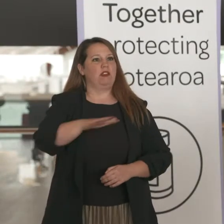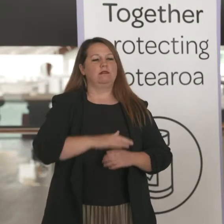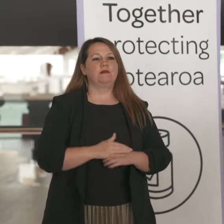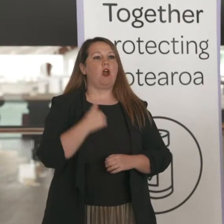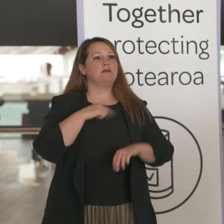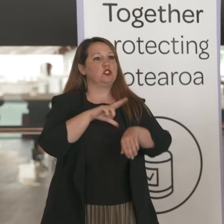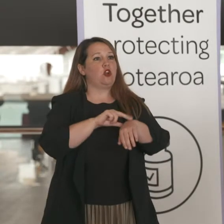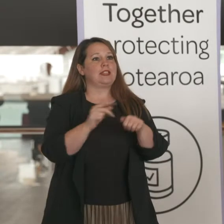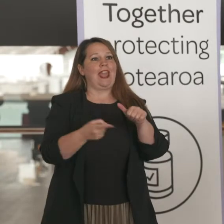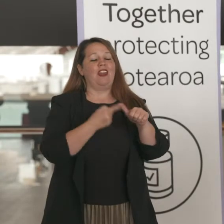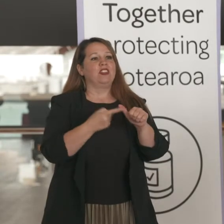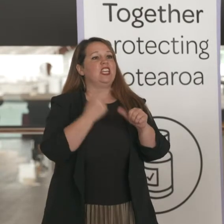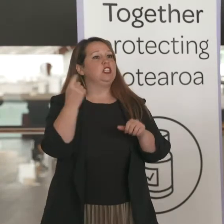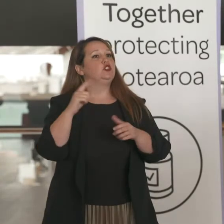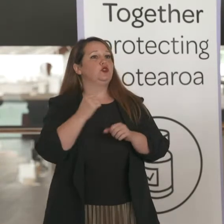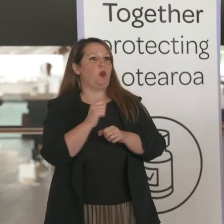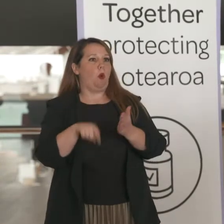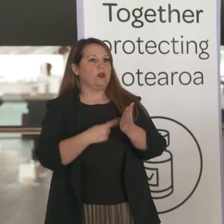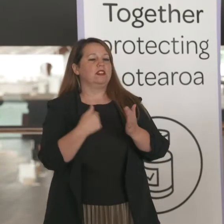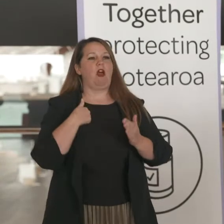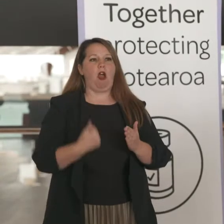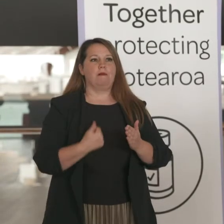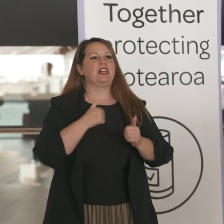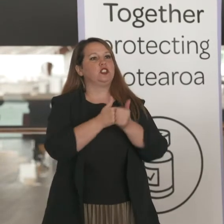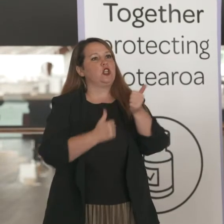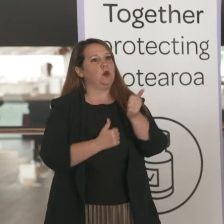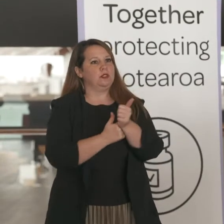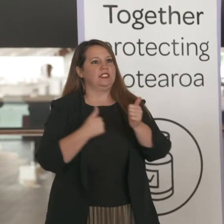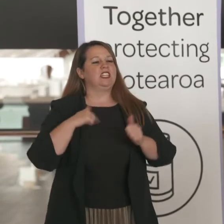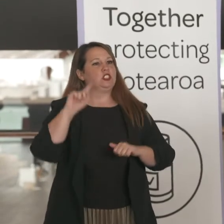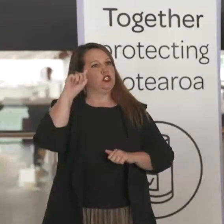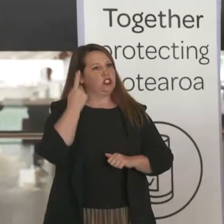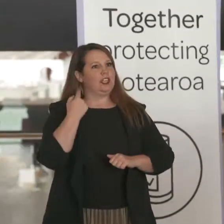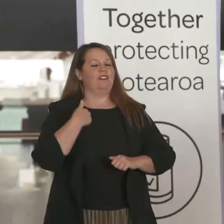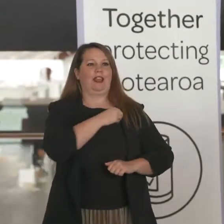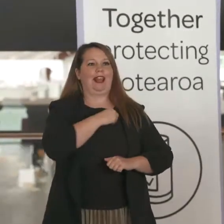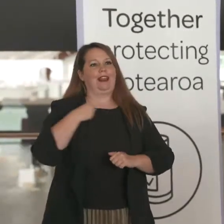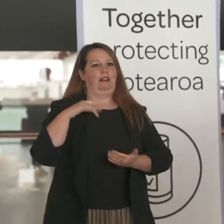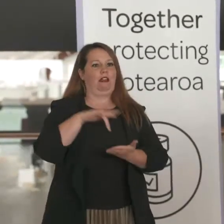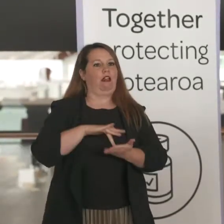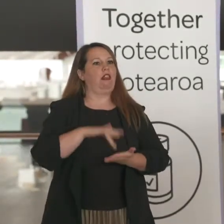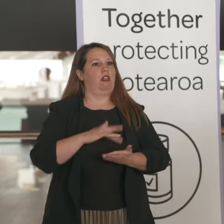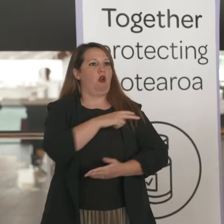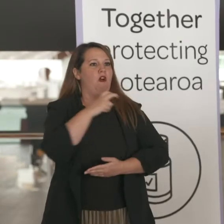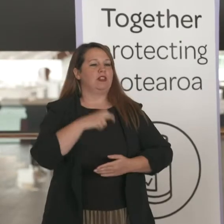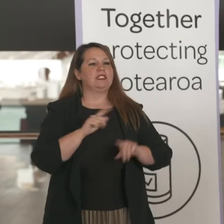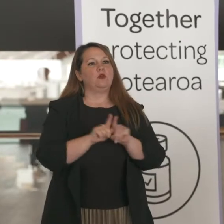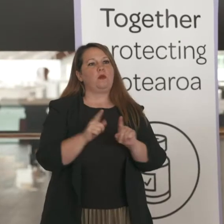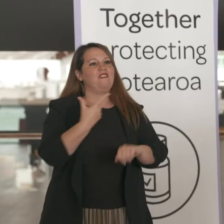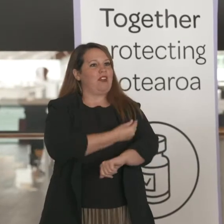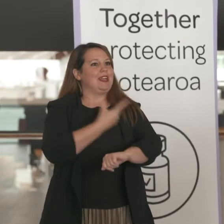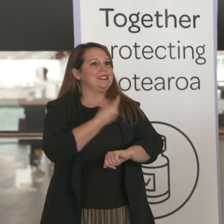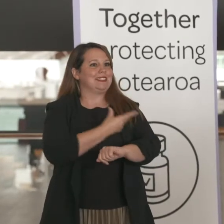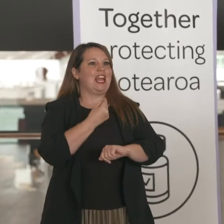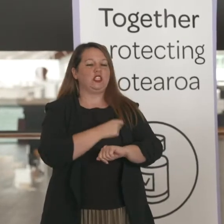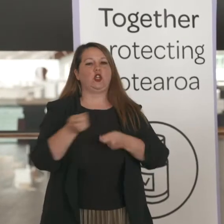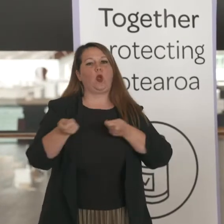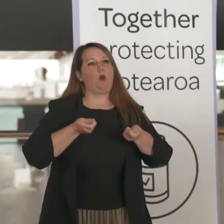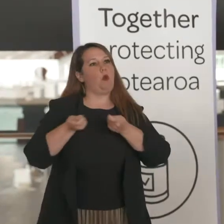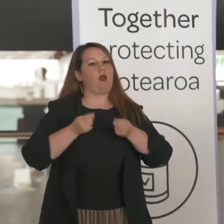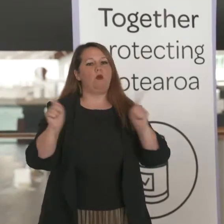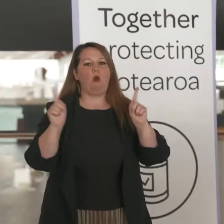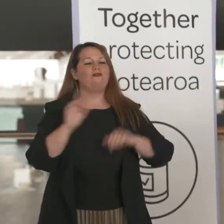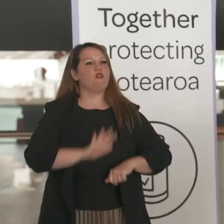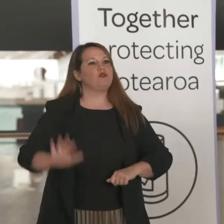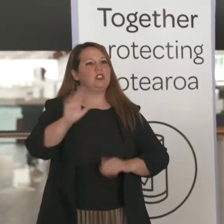I'm Dr. Anthony Jordan, Associate Chief Clinical Officer and Vaccination Program Director for the Northern Regional Health